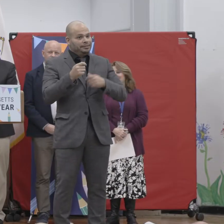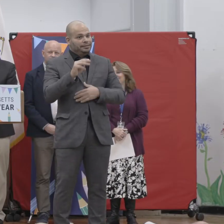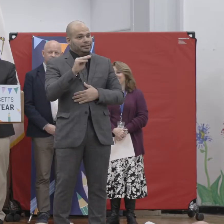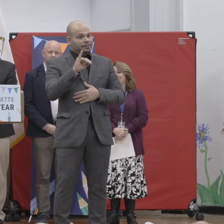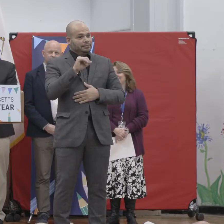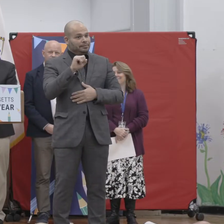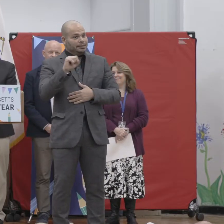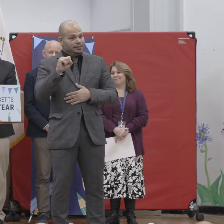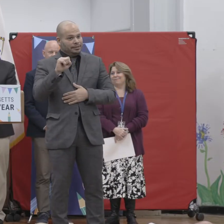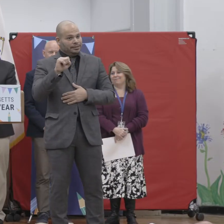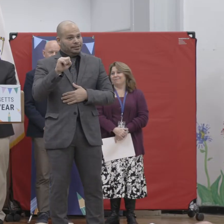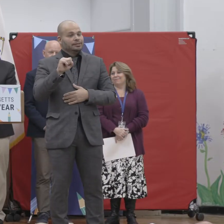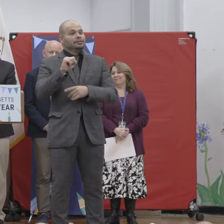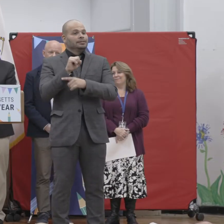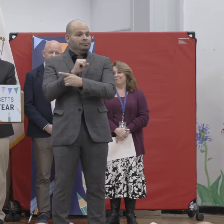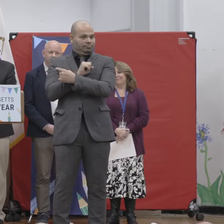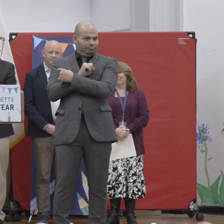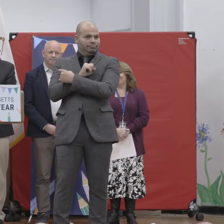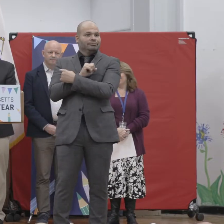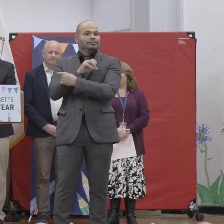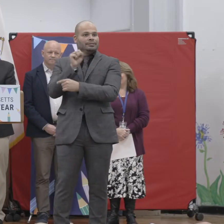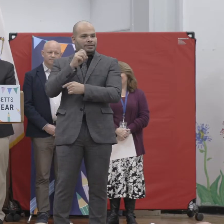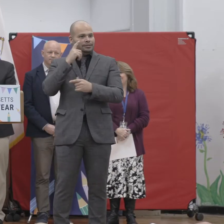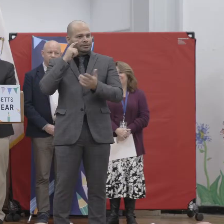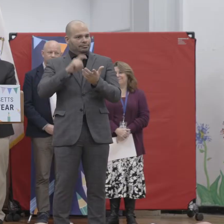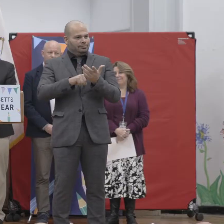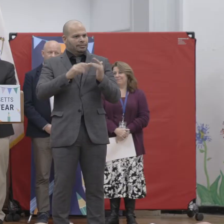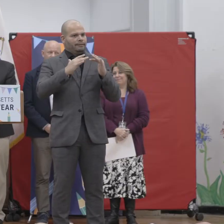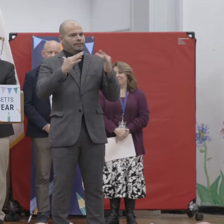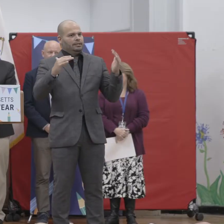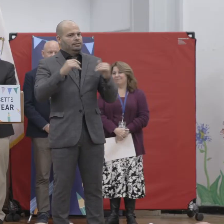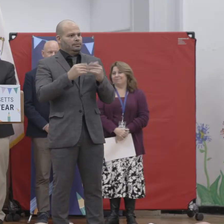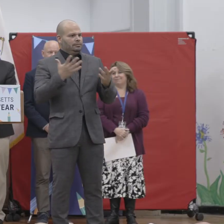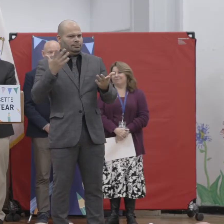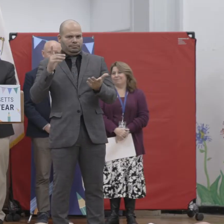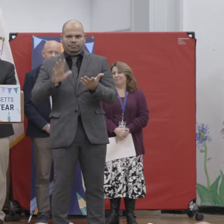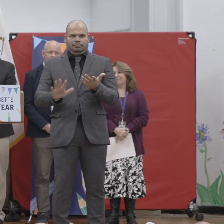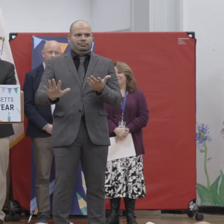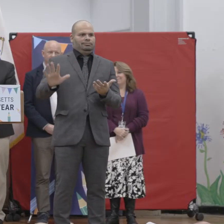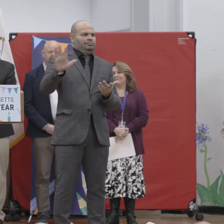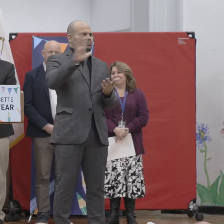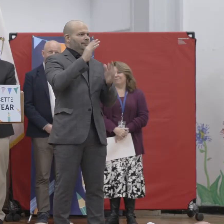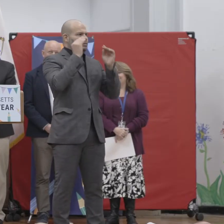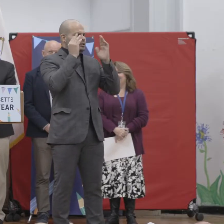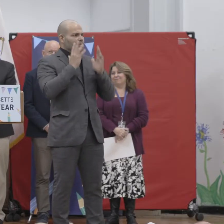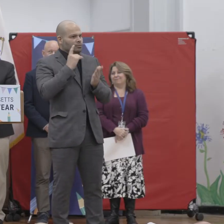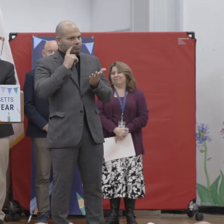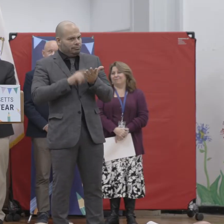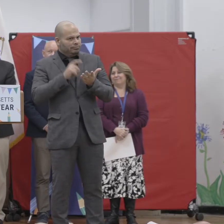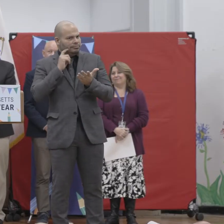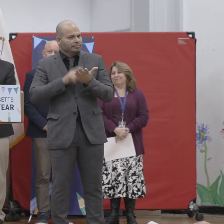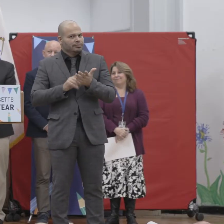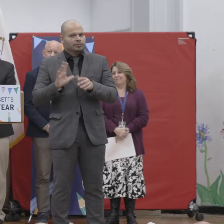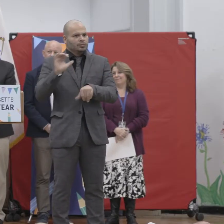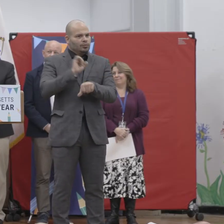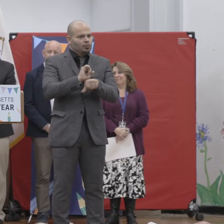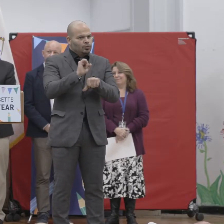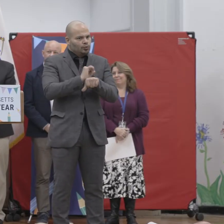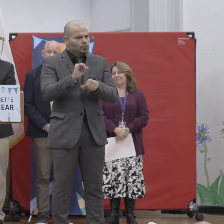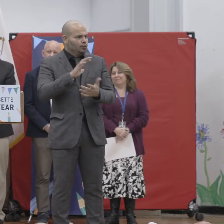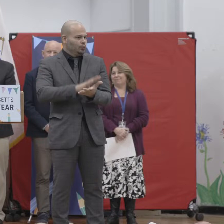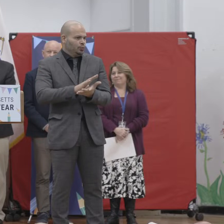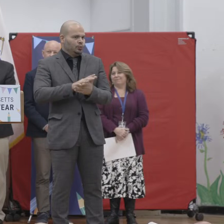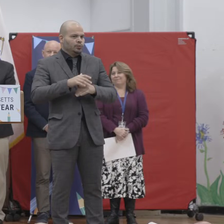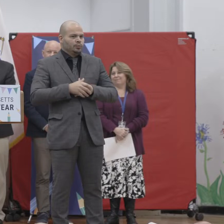recognizing the work of all of our teachers and school professionals throughout every classroom and throughout every school building